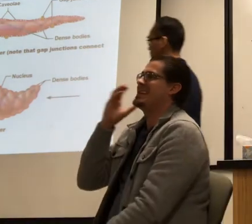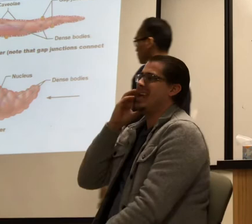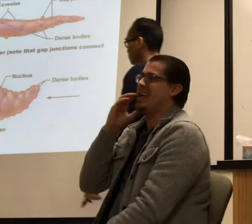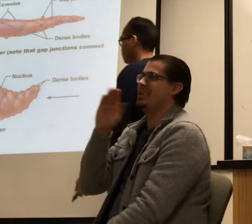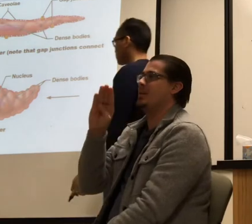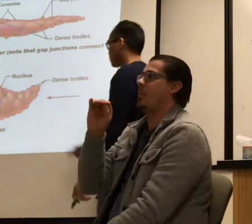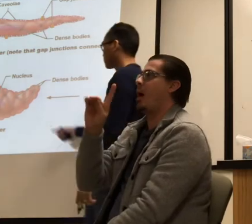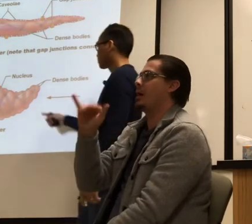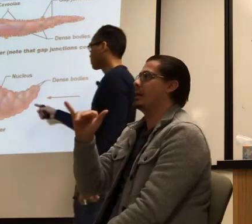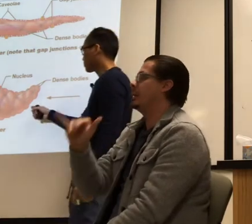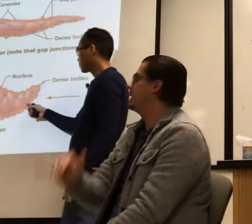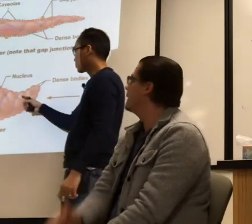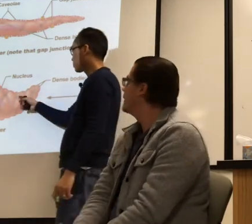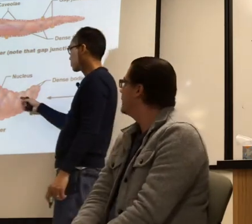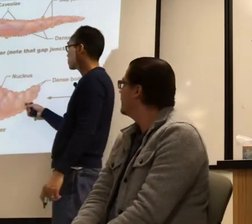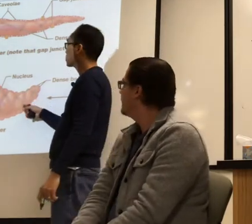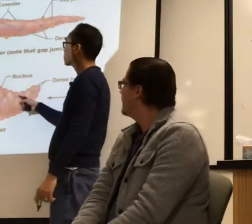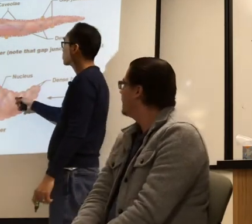skeletal muscle.